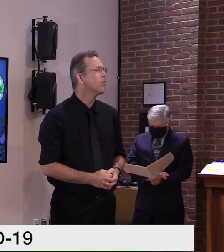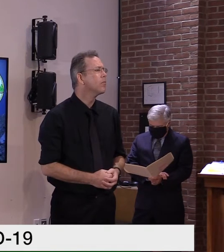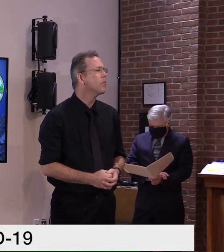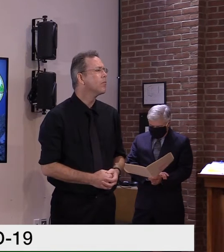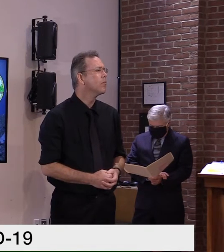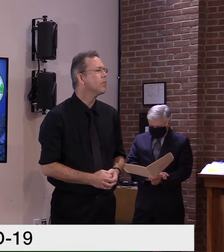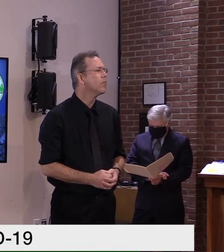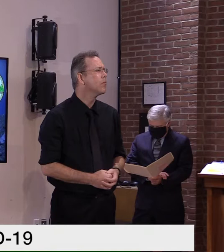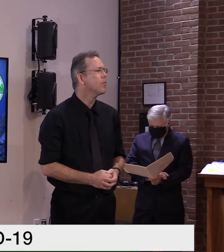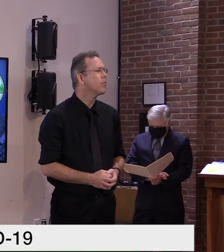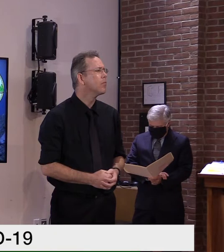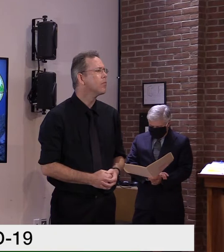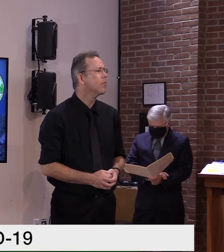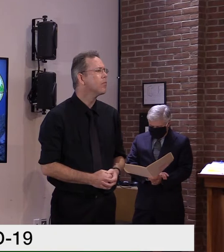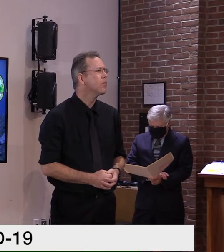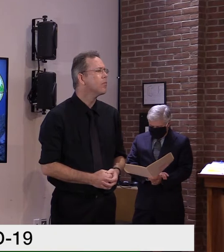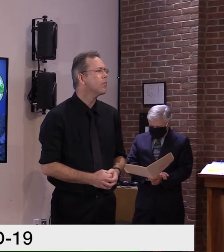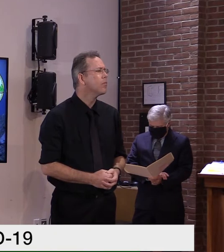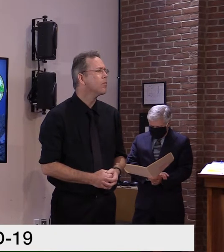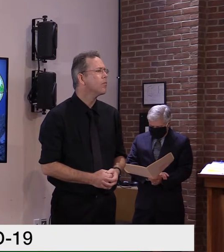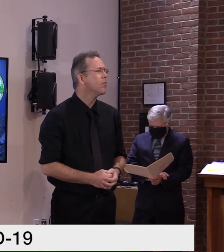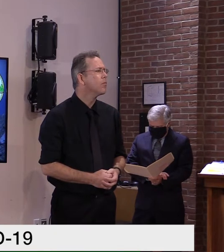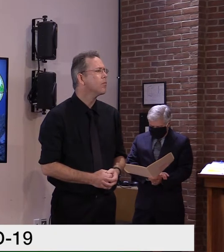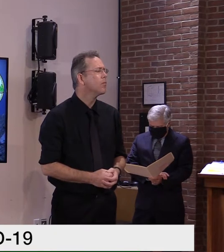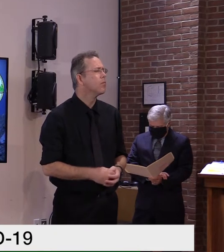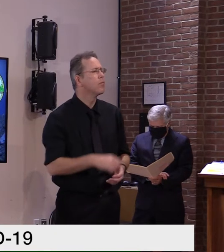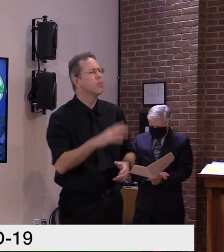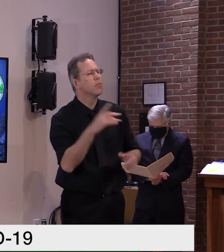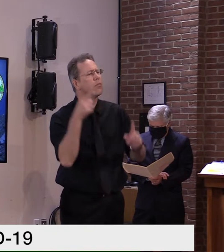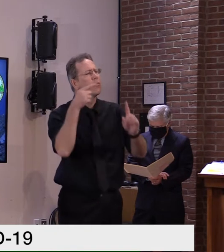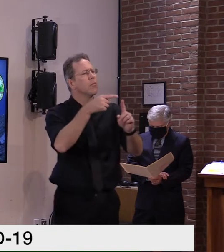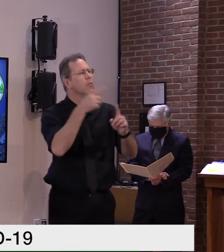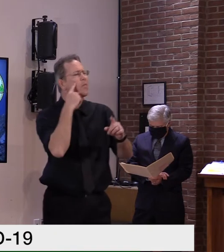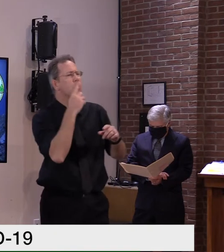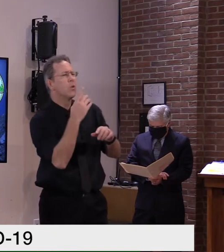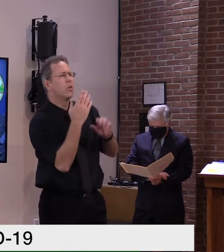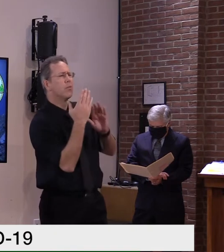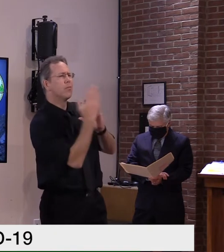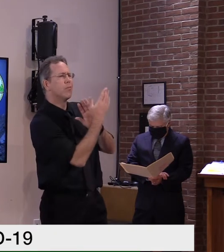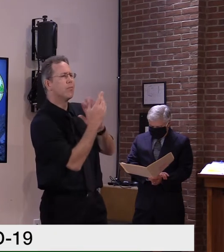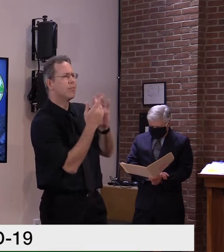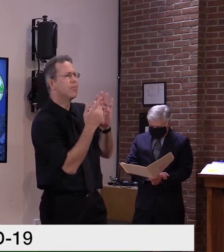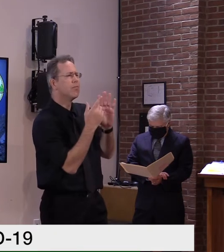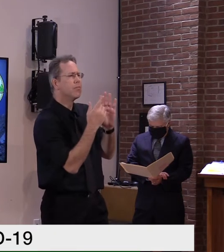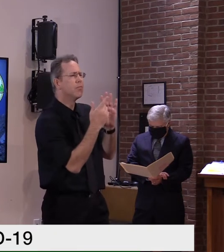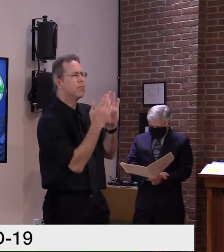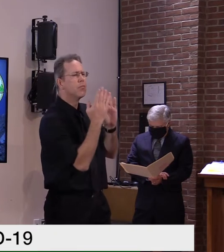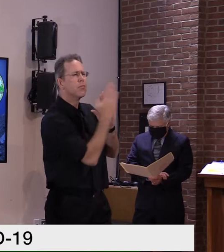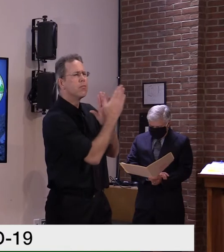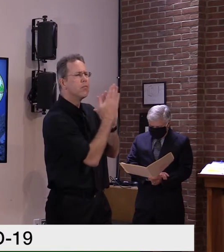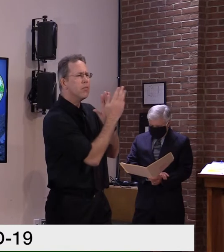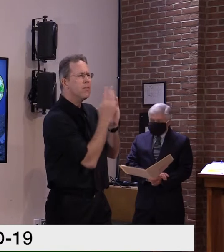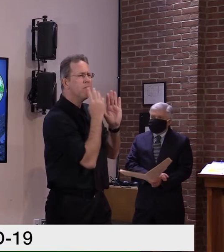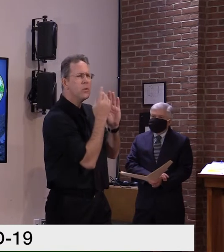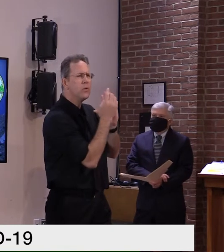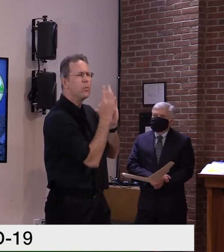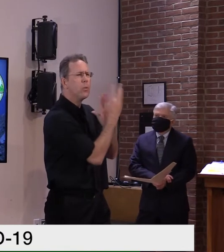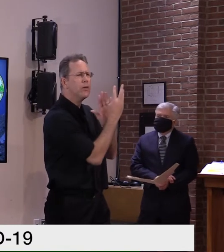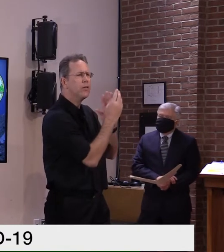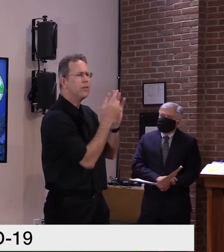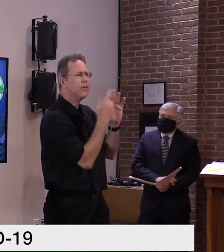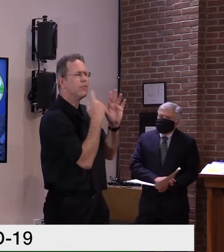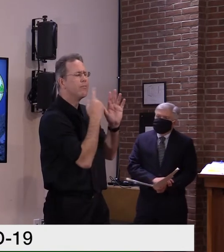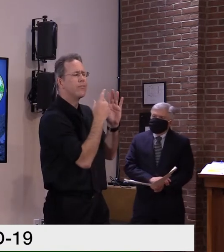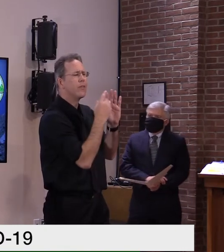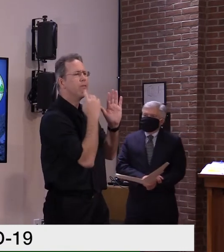you're going to set up a site company out in the future, but it seems that if that's where the action is, you would put a site up